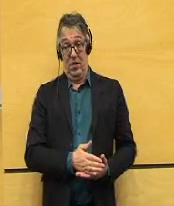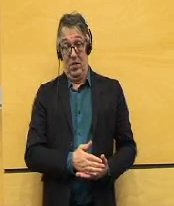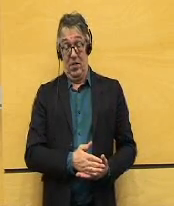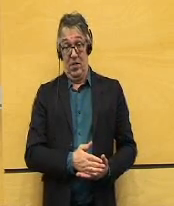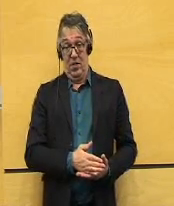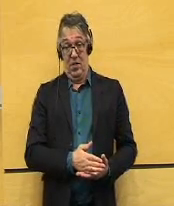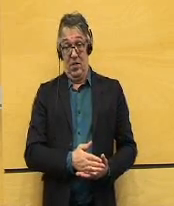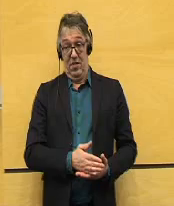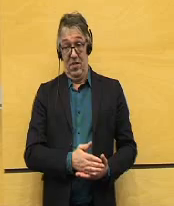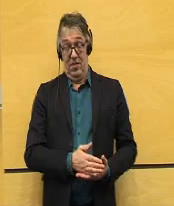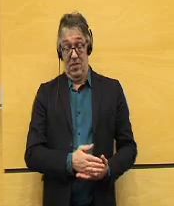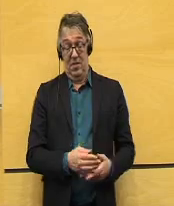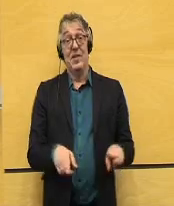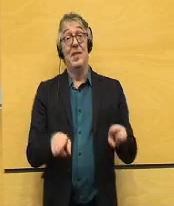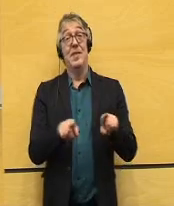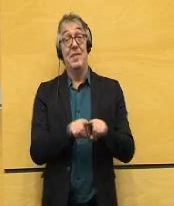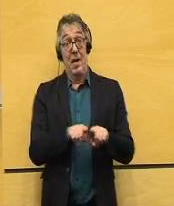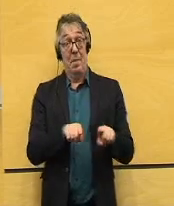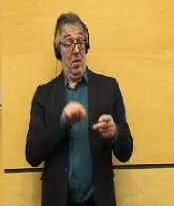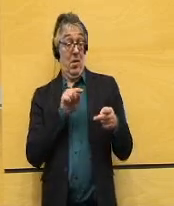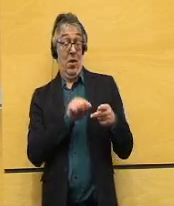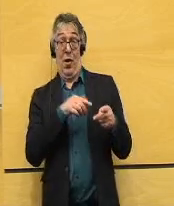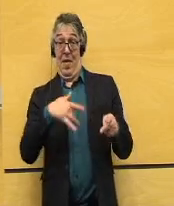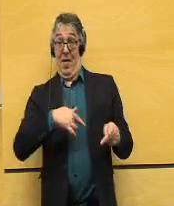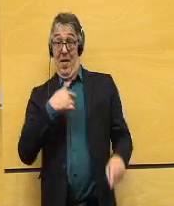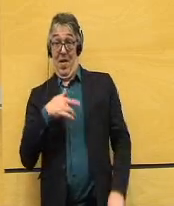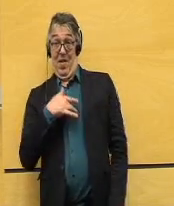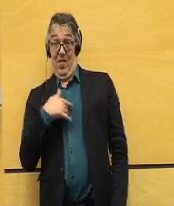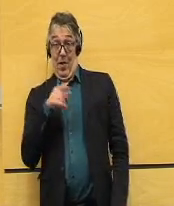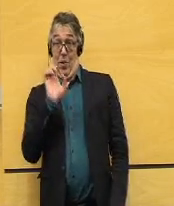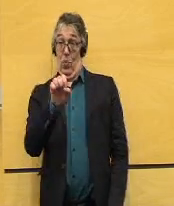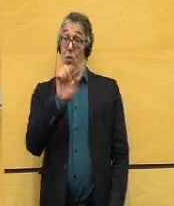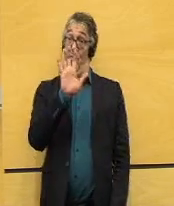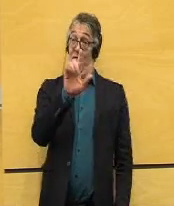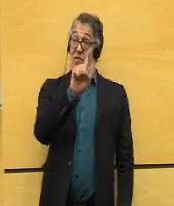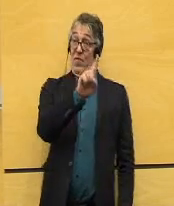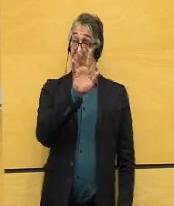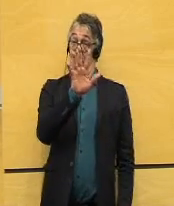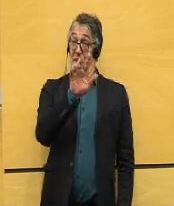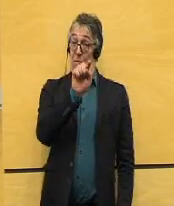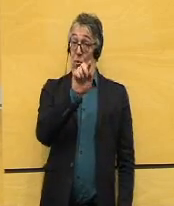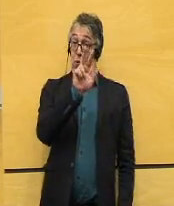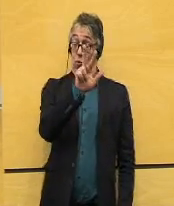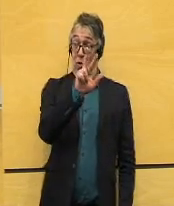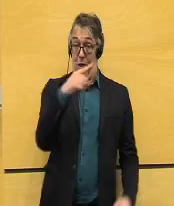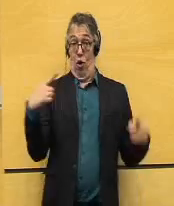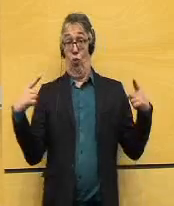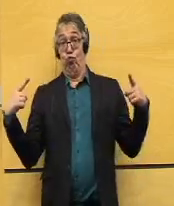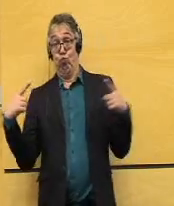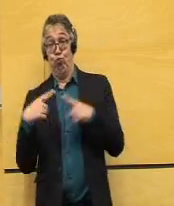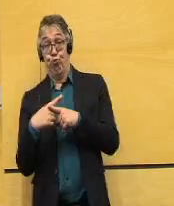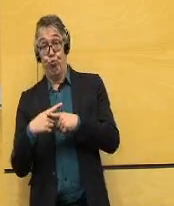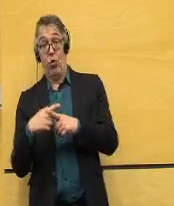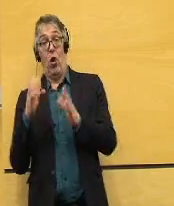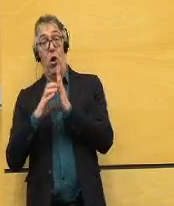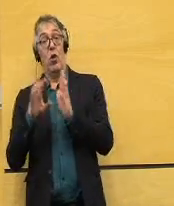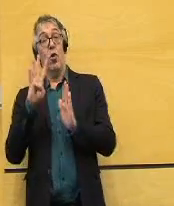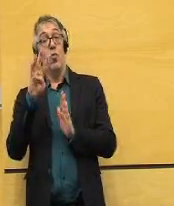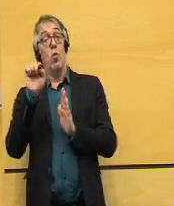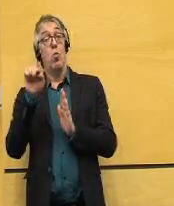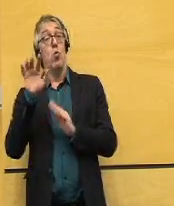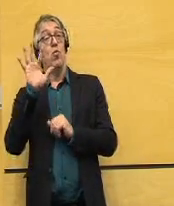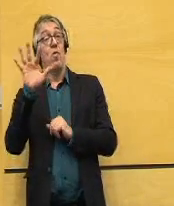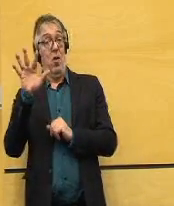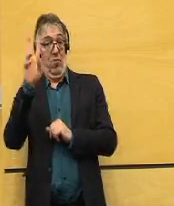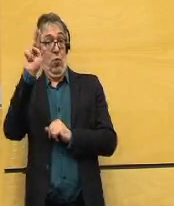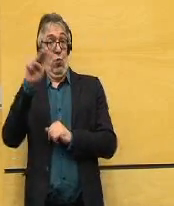violation of Article 4 and 5, Article 4, paragraph 5 of the convention. And my